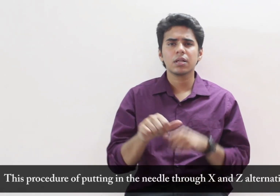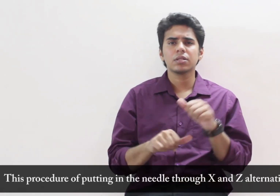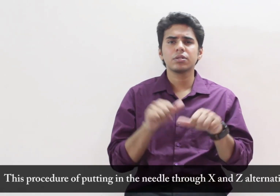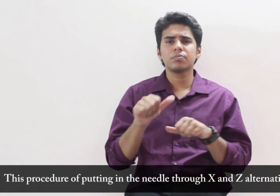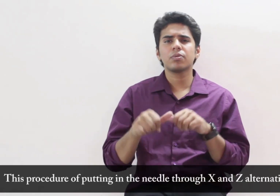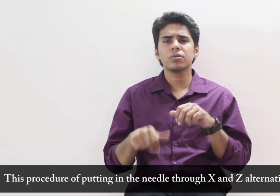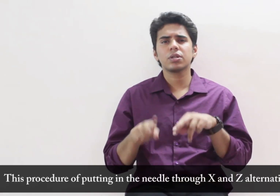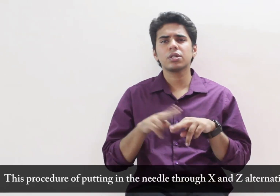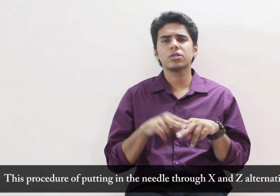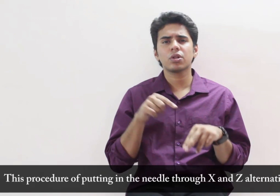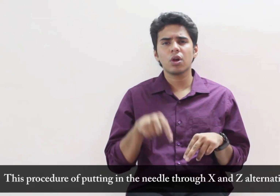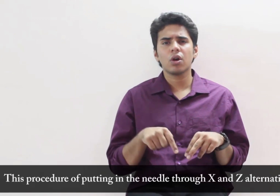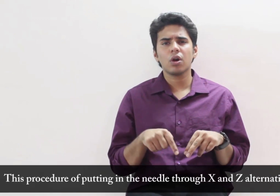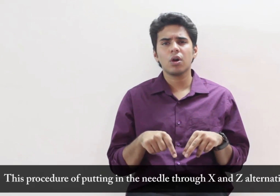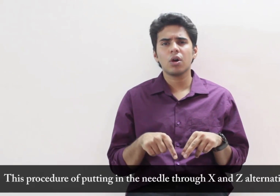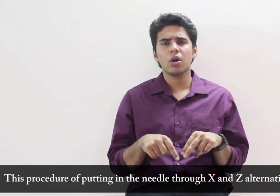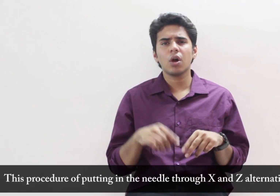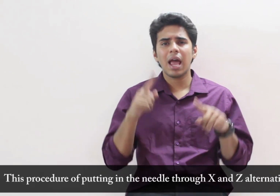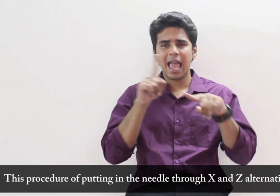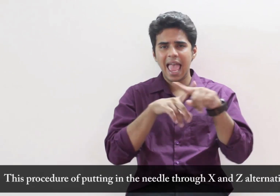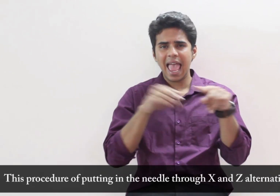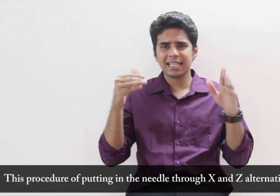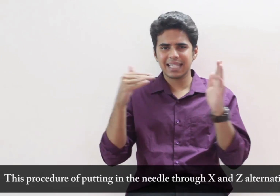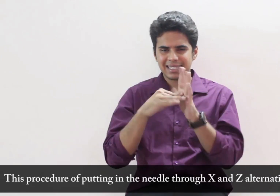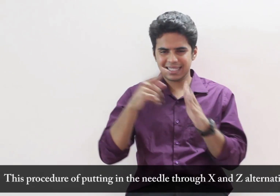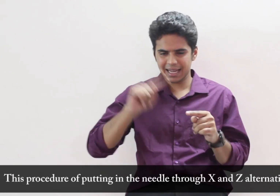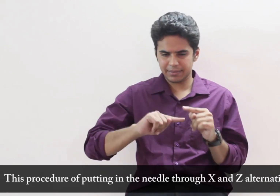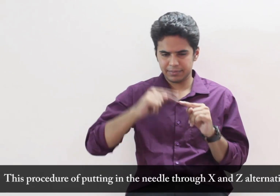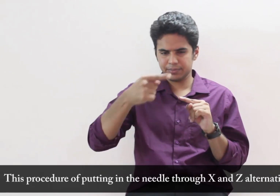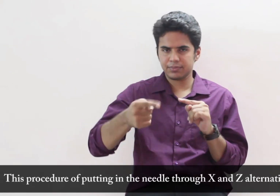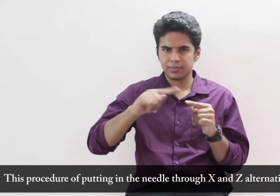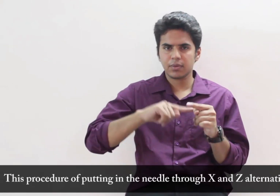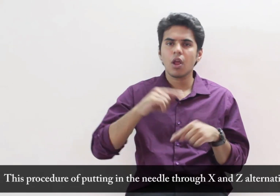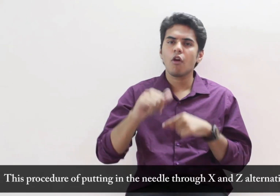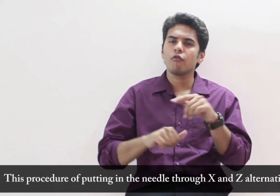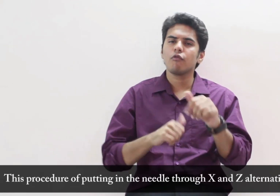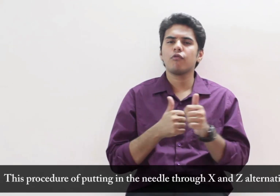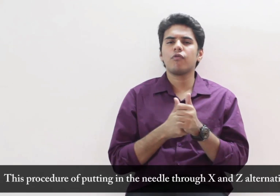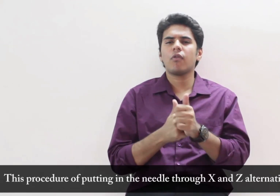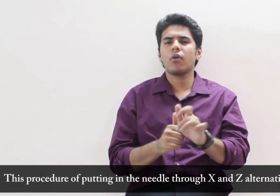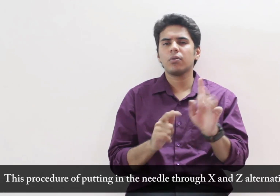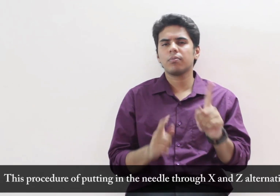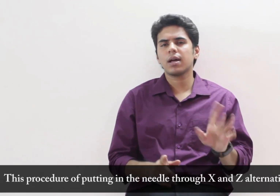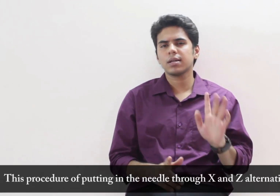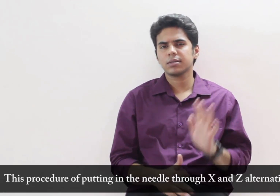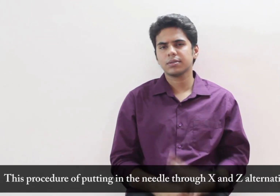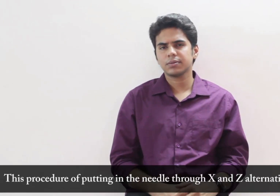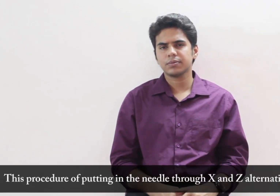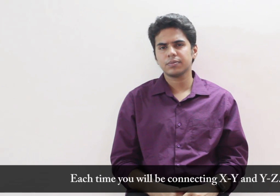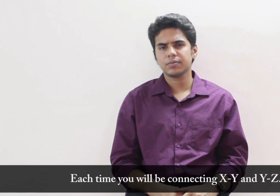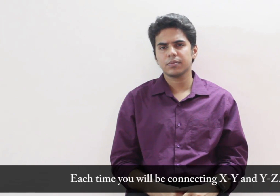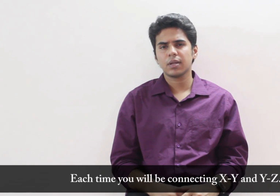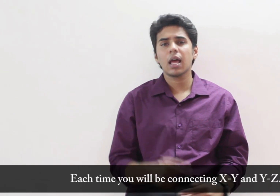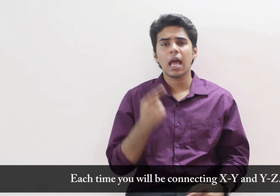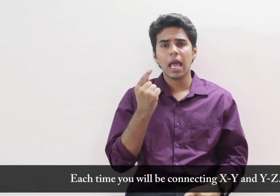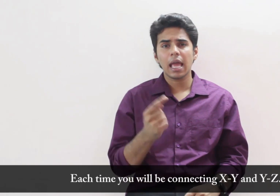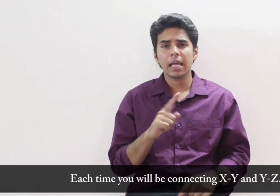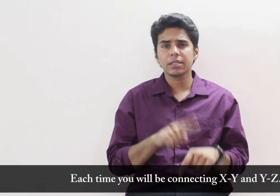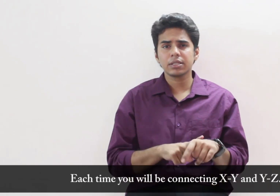This procedure of putting in the needle through X and Z alternatively will follow. Each time you